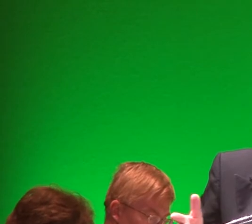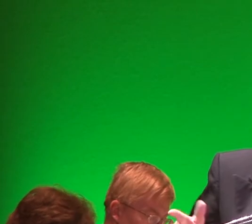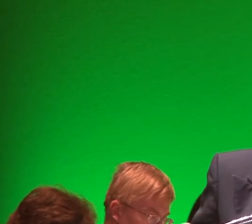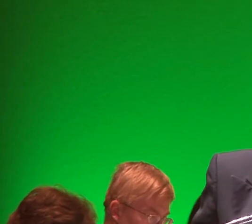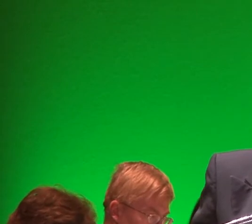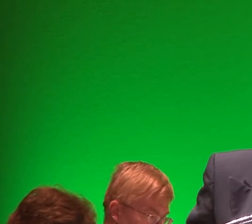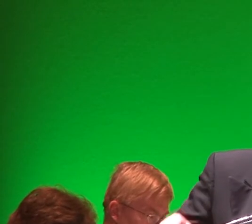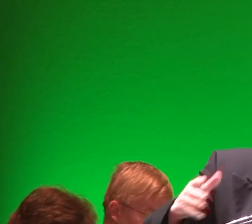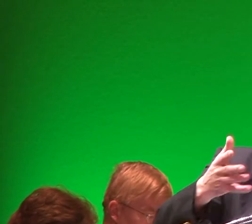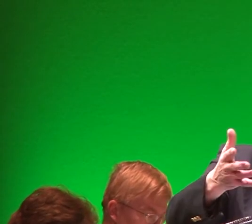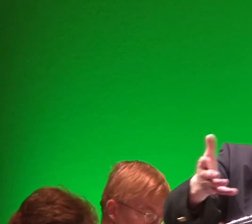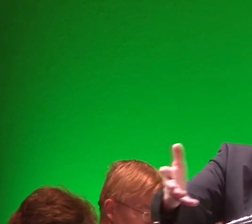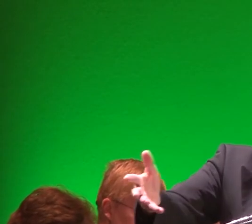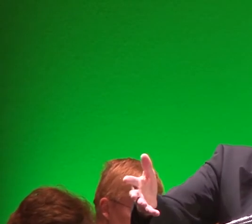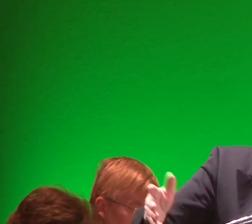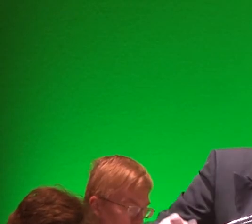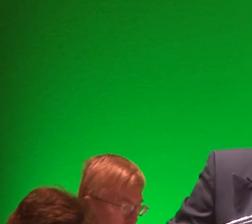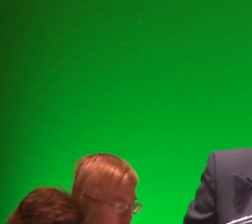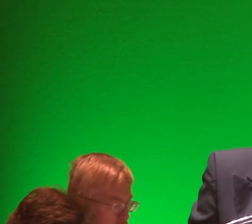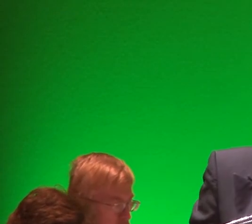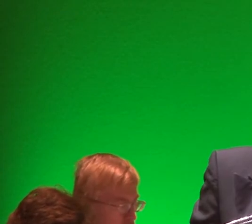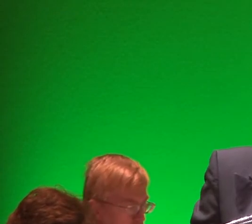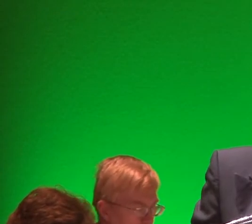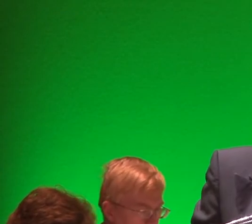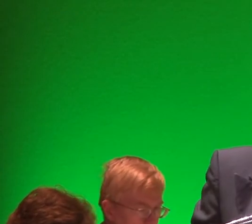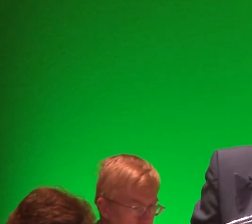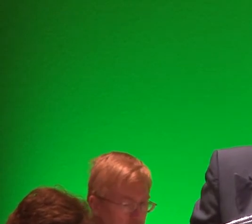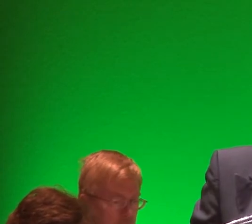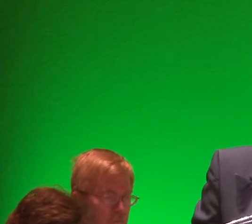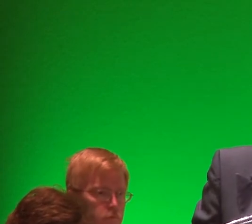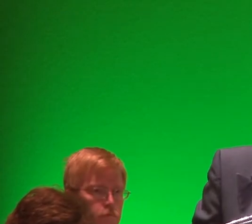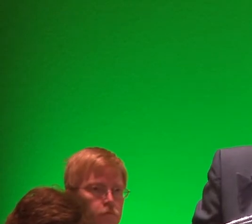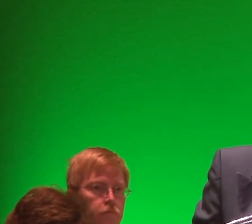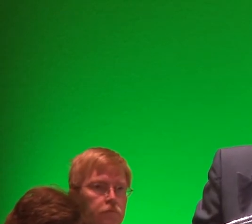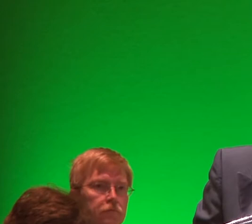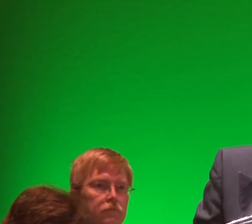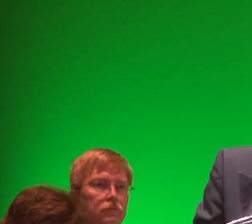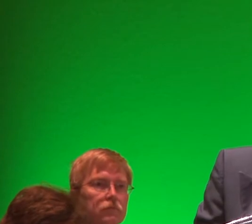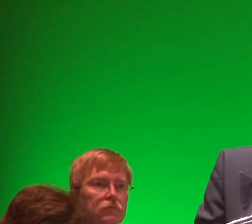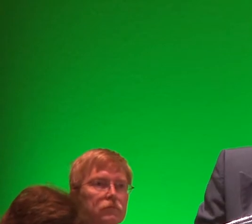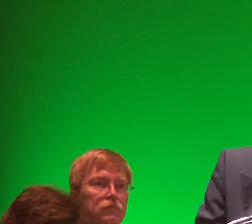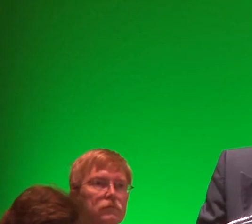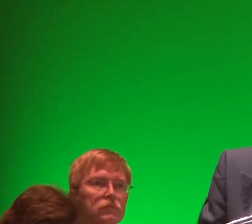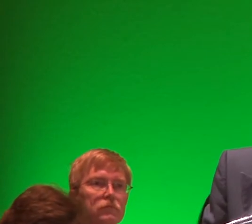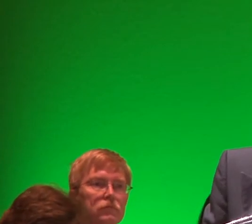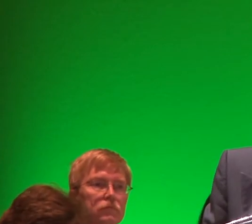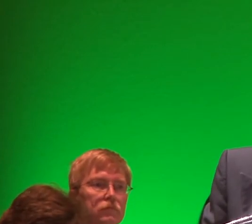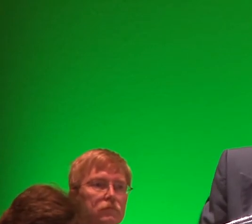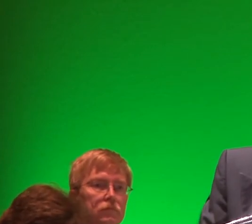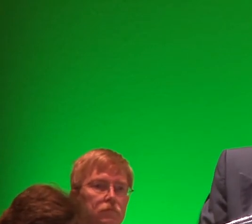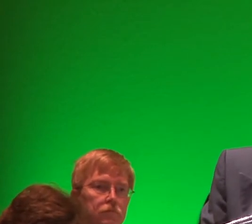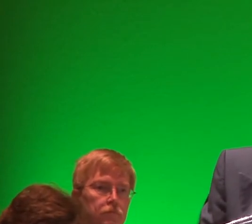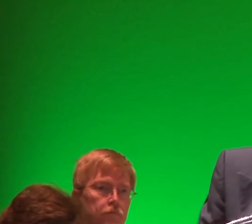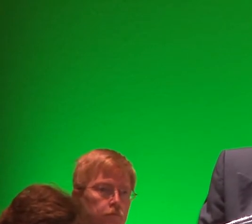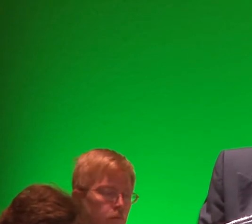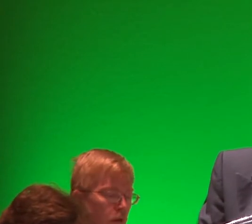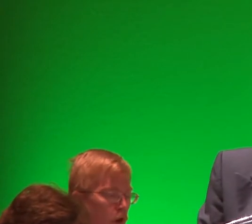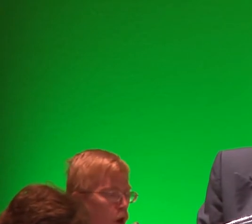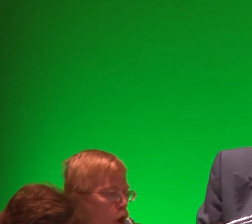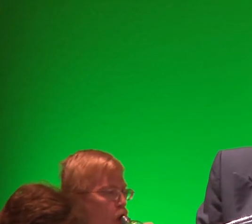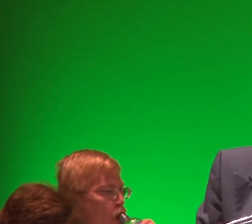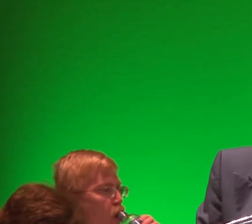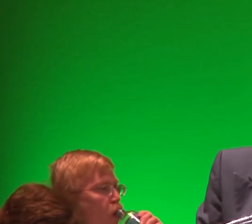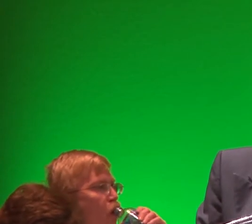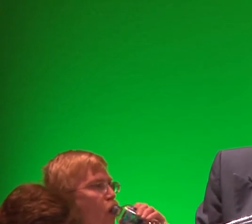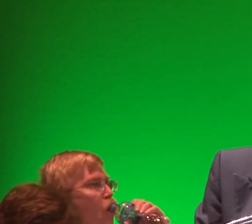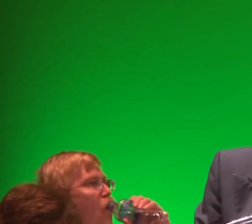One of the things that all of you have to treasure is the fact that you live in a country where you may